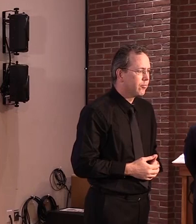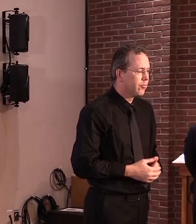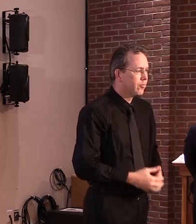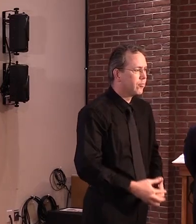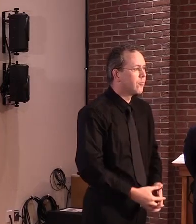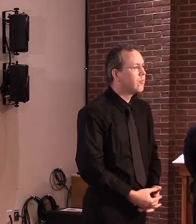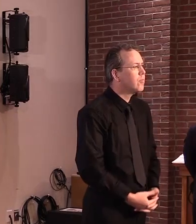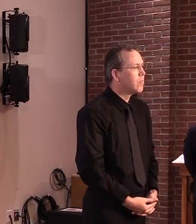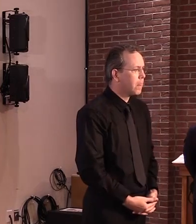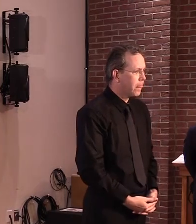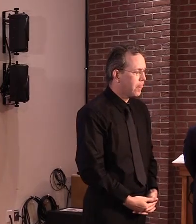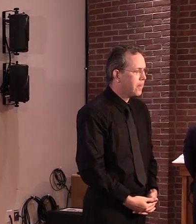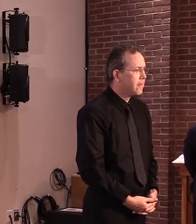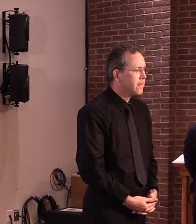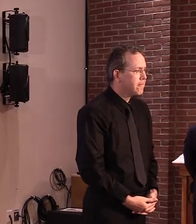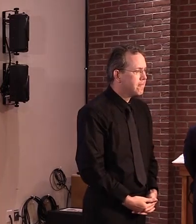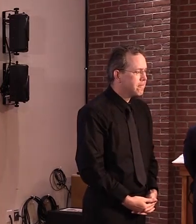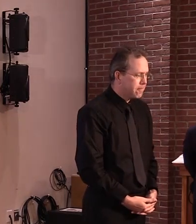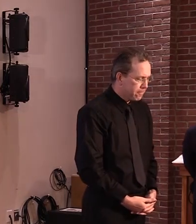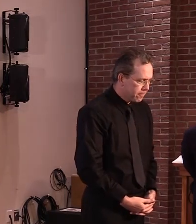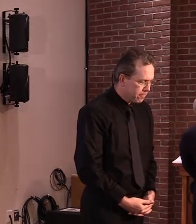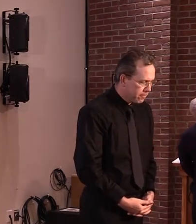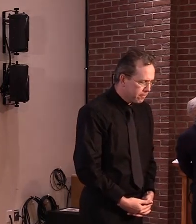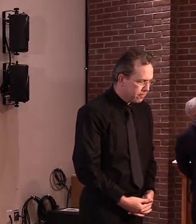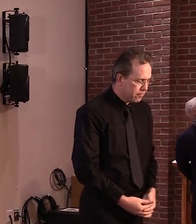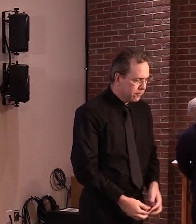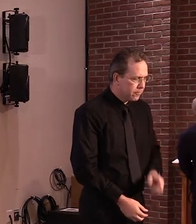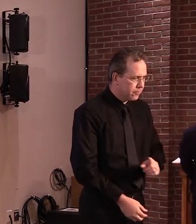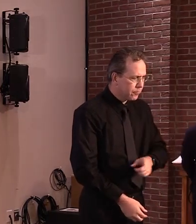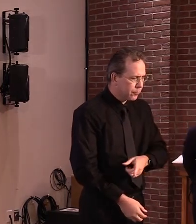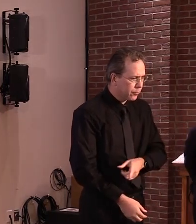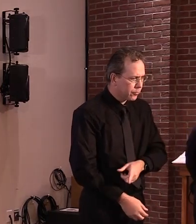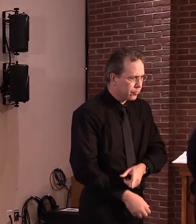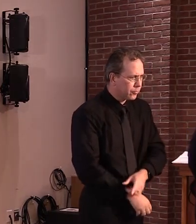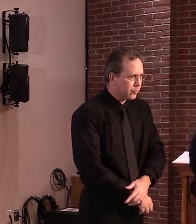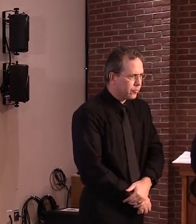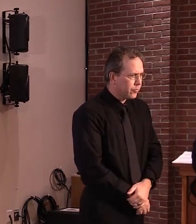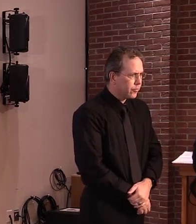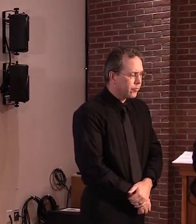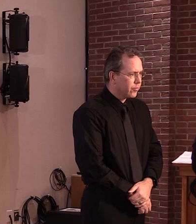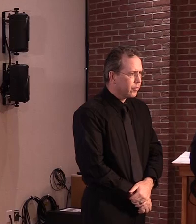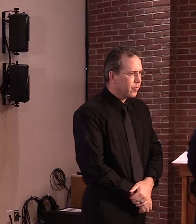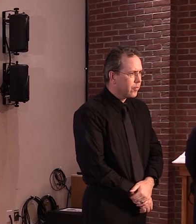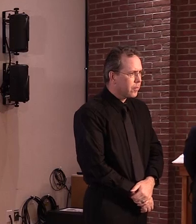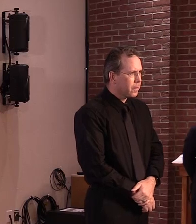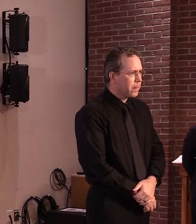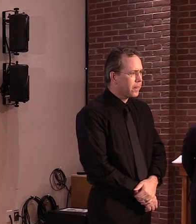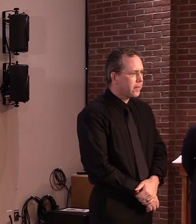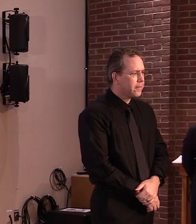Okay. Thanks, Doctor, and thanks, Governor. Lisa, the AP.